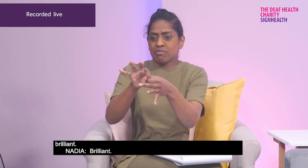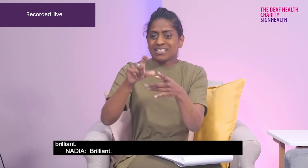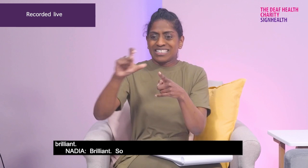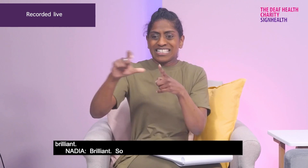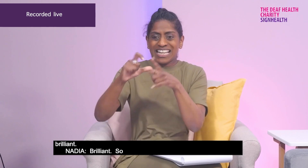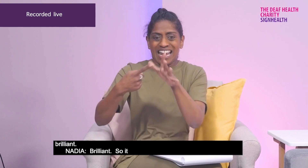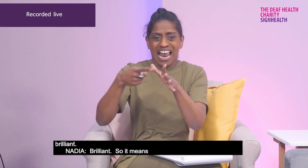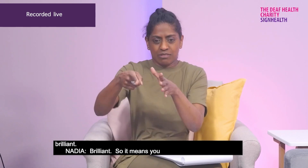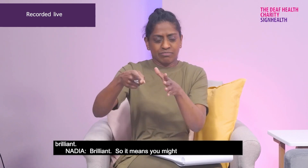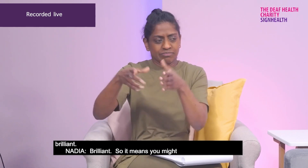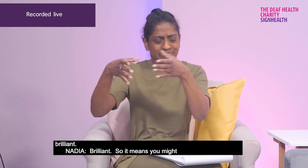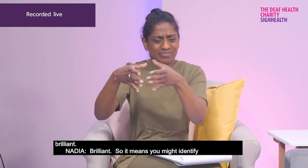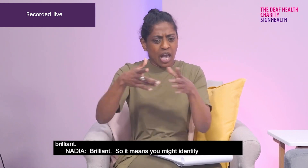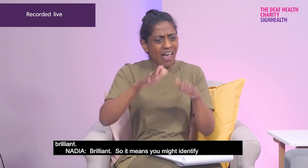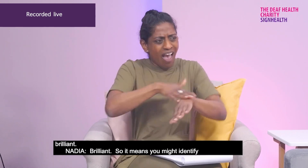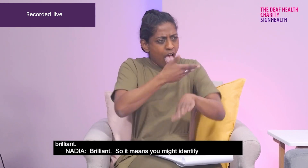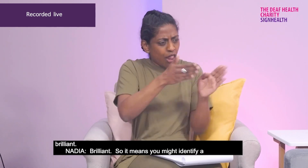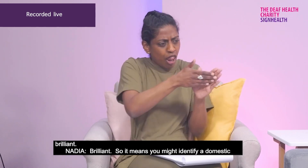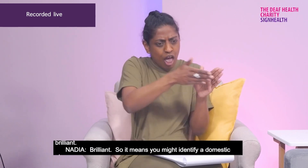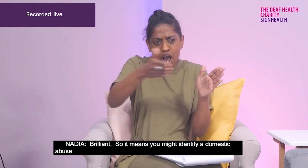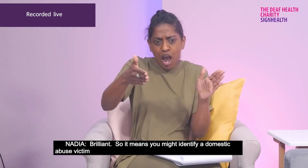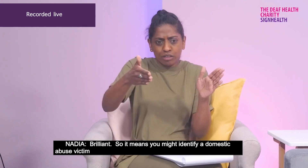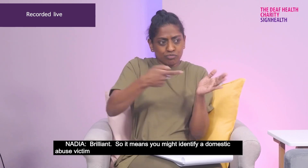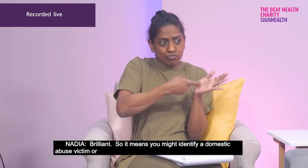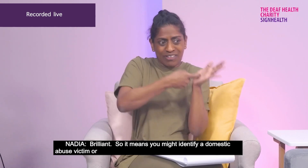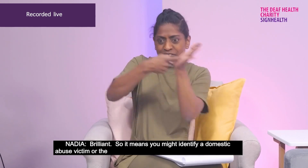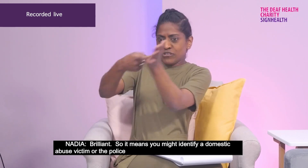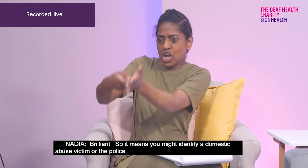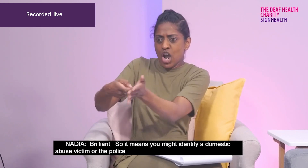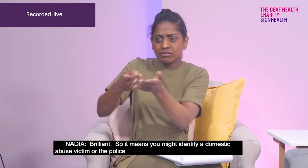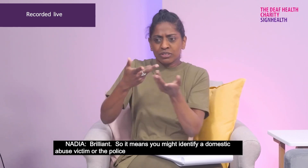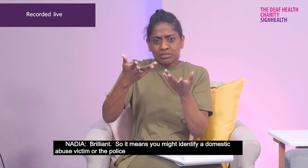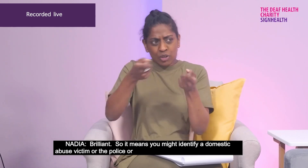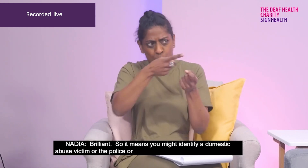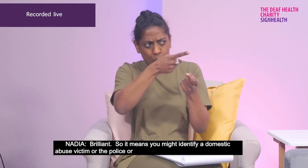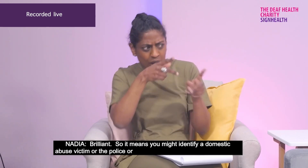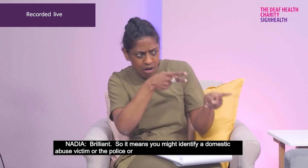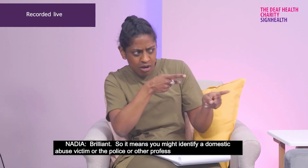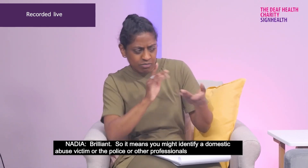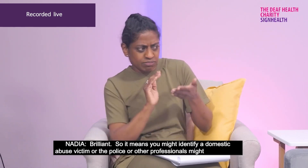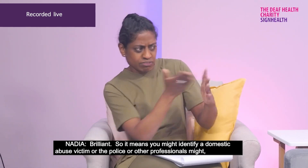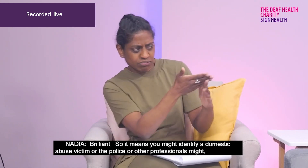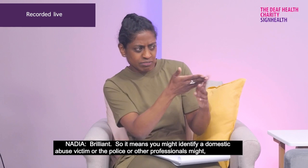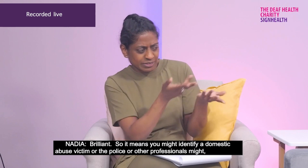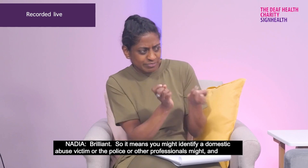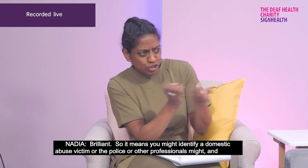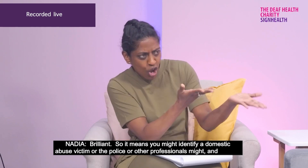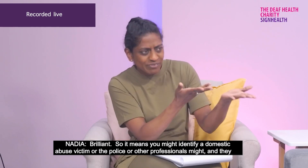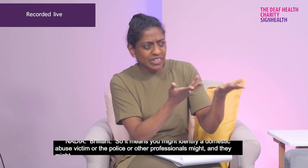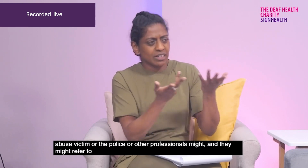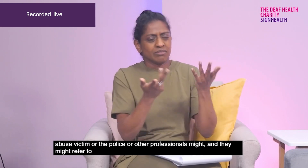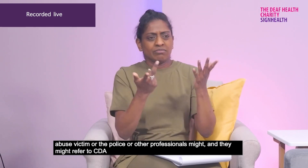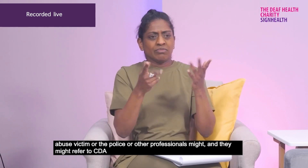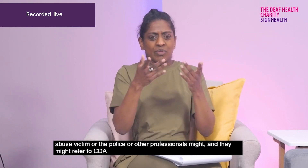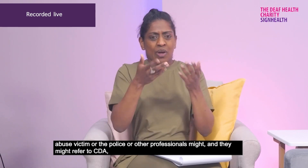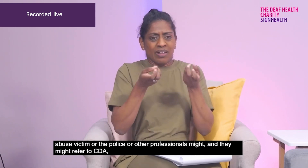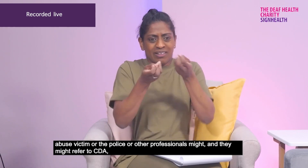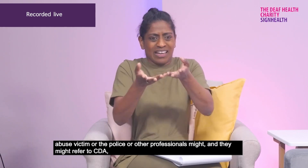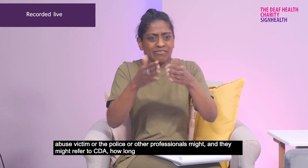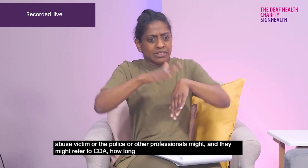Ah, brilliant. So it means you might identify a domestic abuse victim, or the police or other professionals might, and they might refer to CDA. So how long from